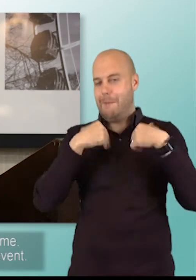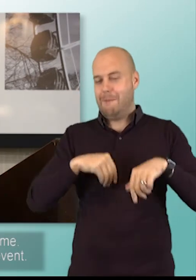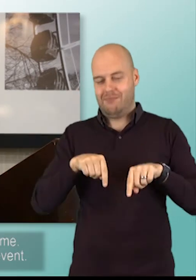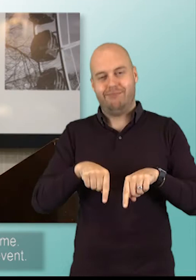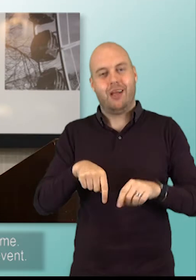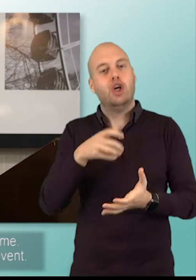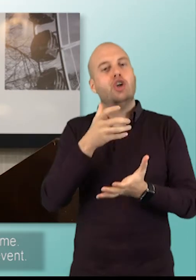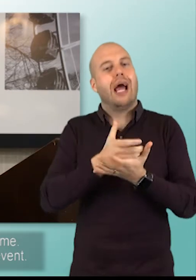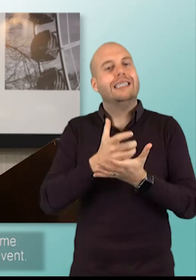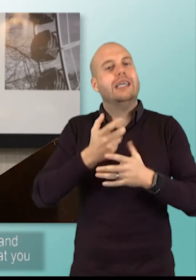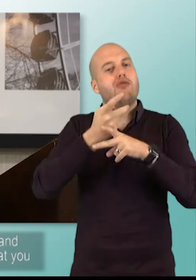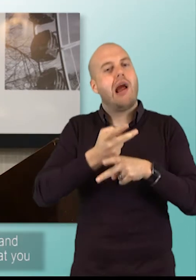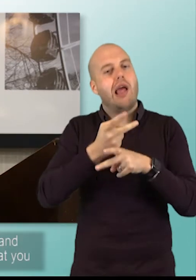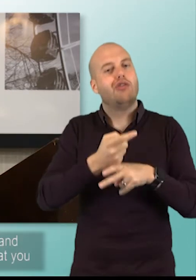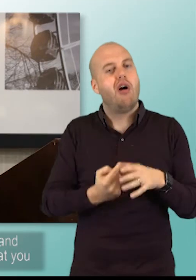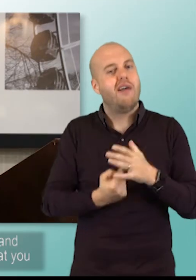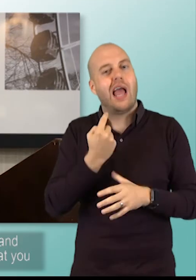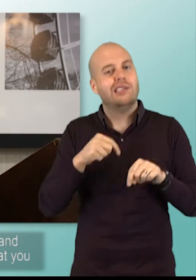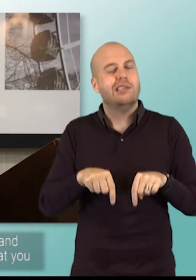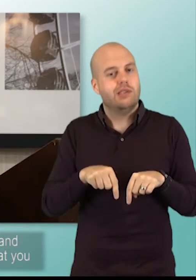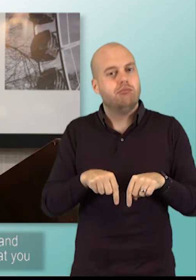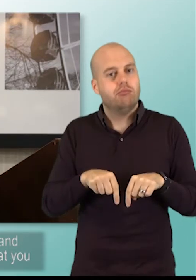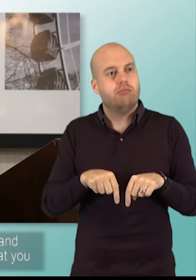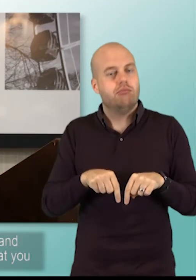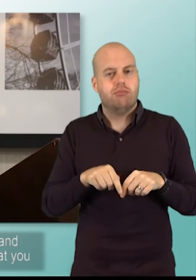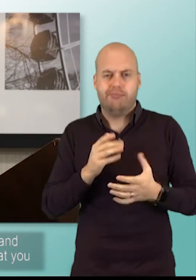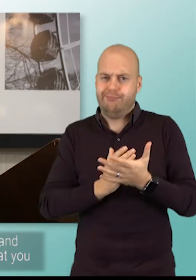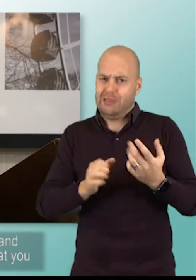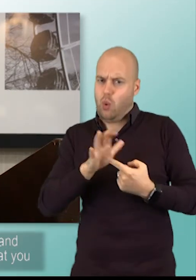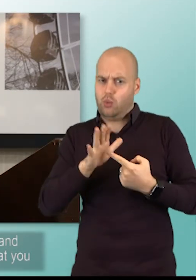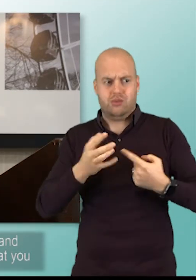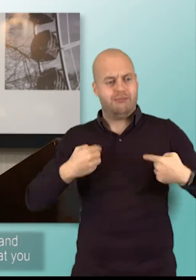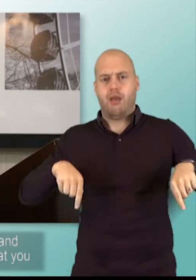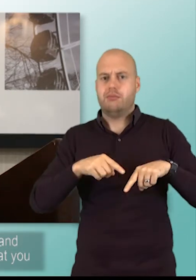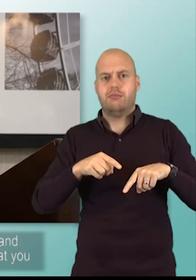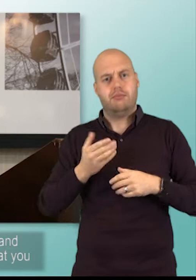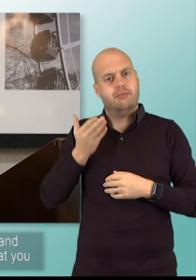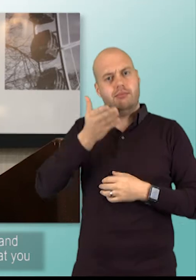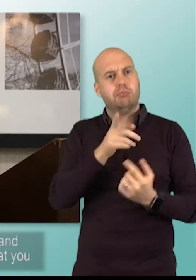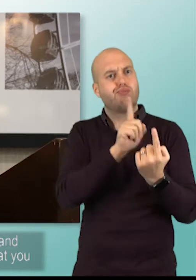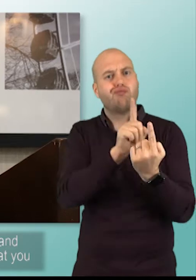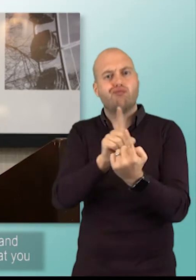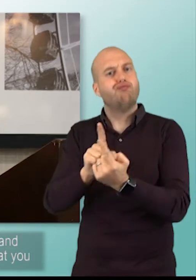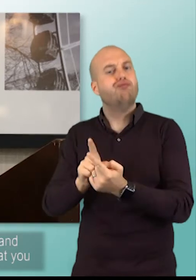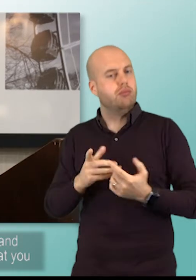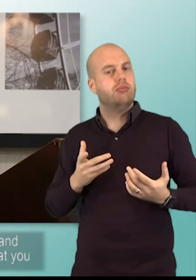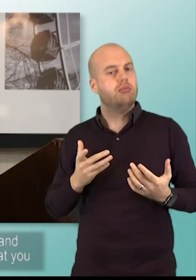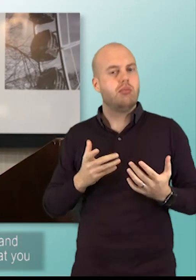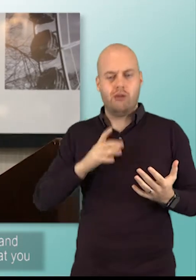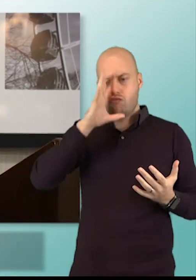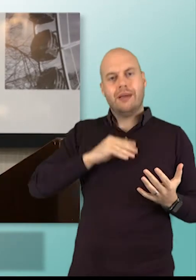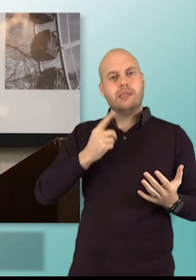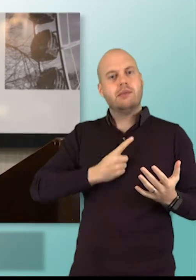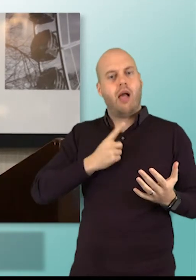Regulator event. It's really important for us to get out to meet you and remind ourselves about the diversity and impact